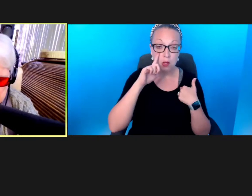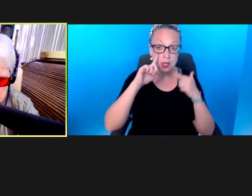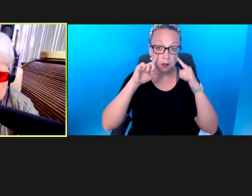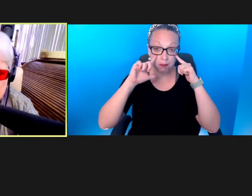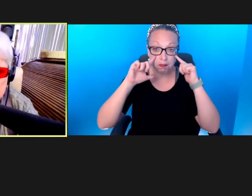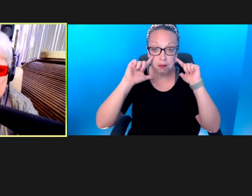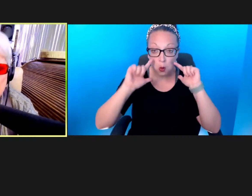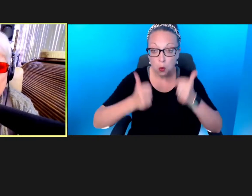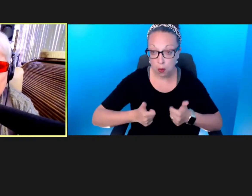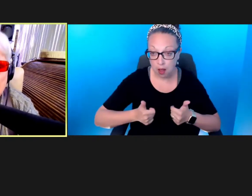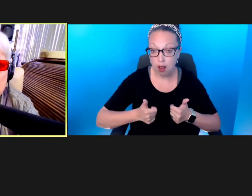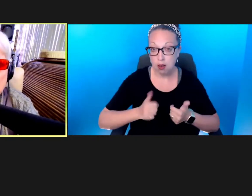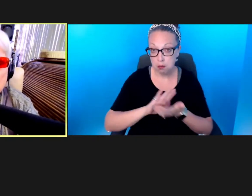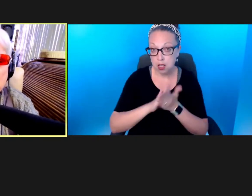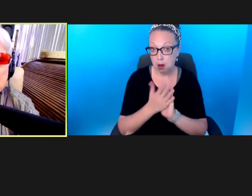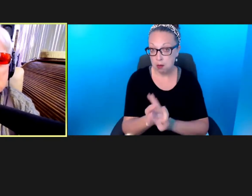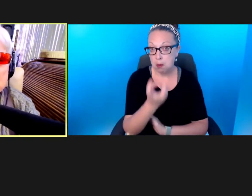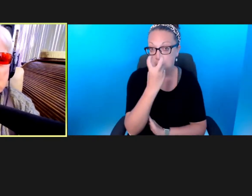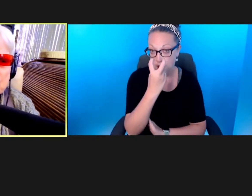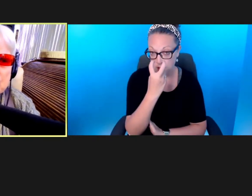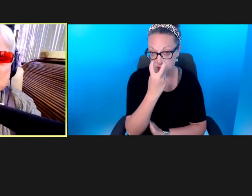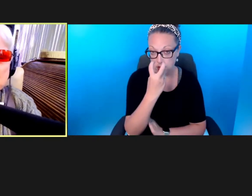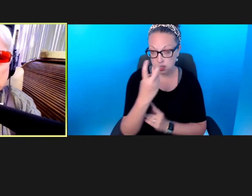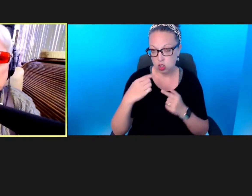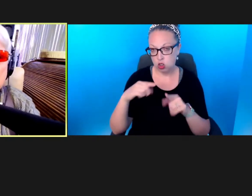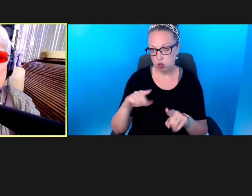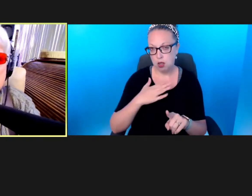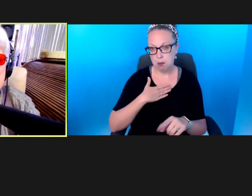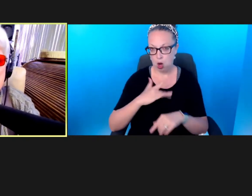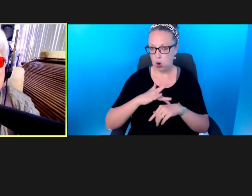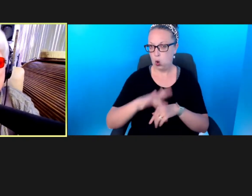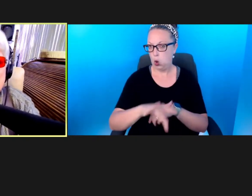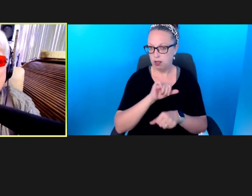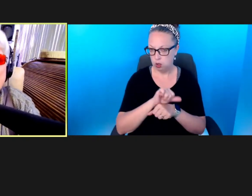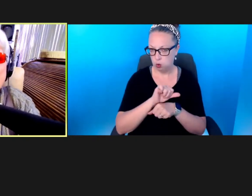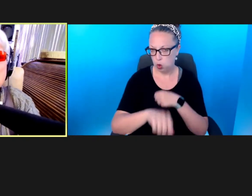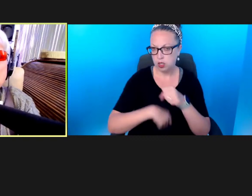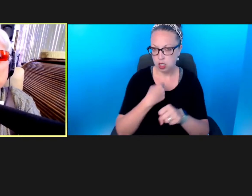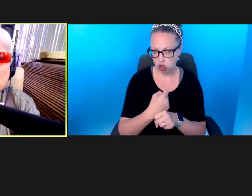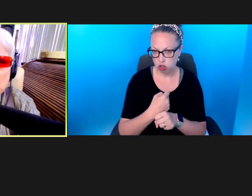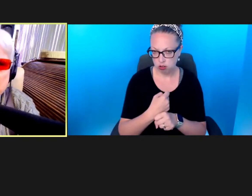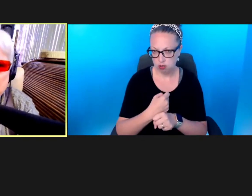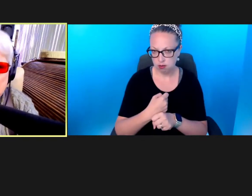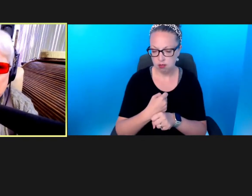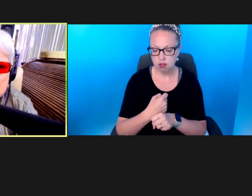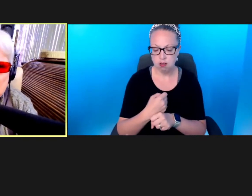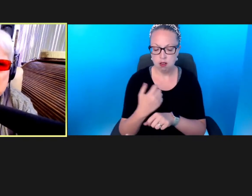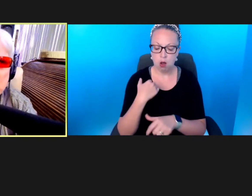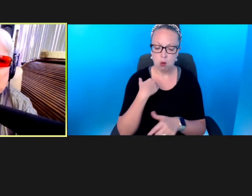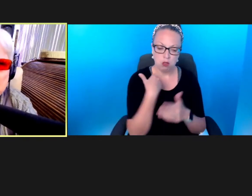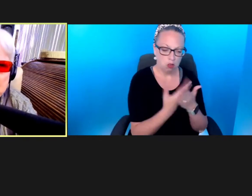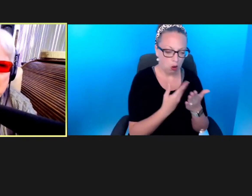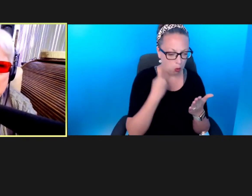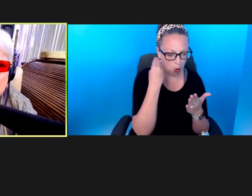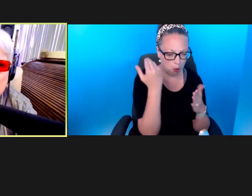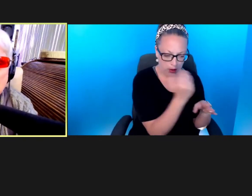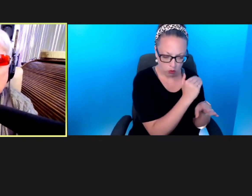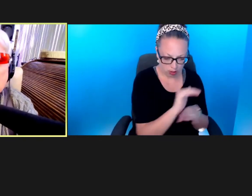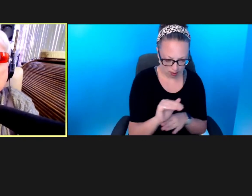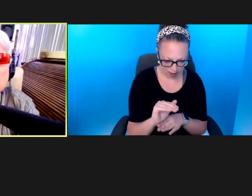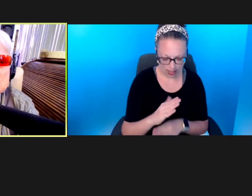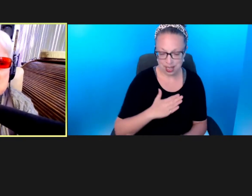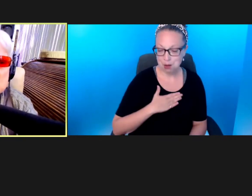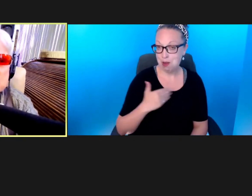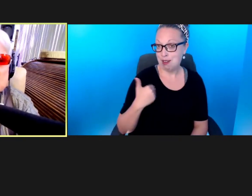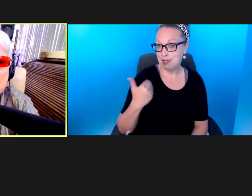a great deal of vision in my early working years, I would come home every night and my young daughter